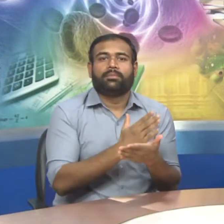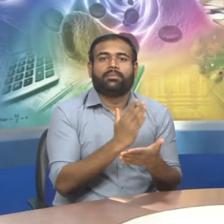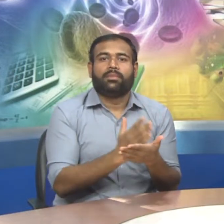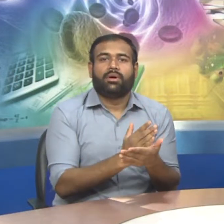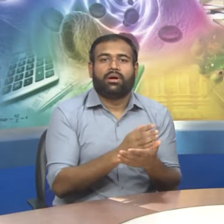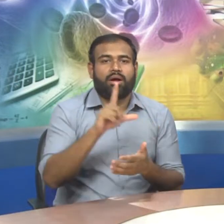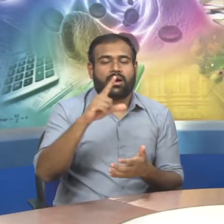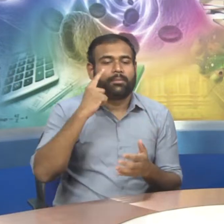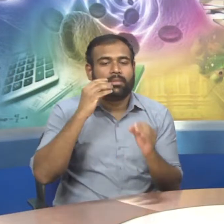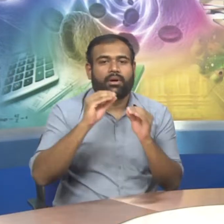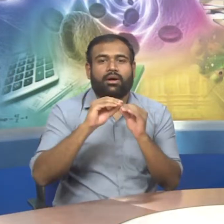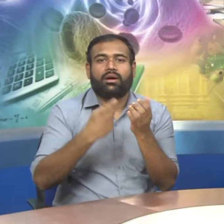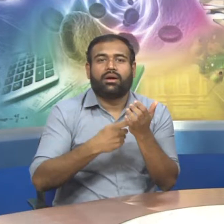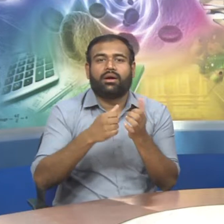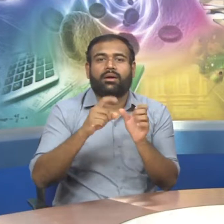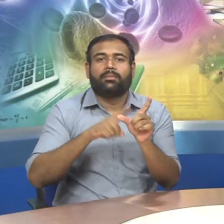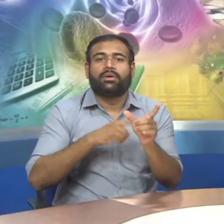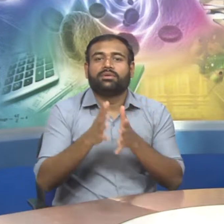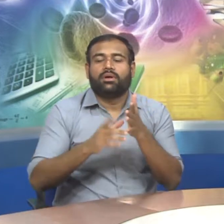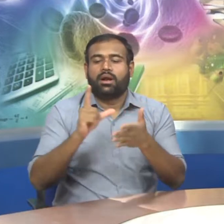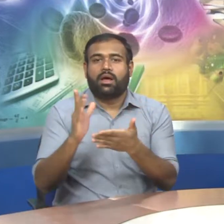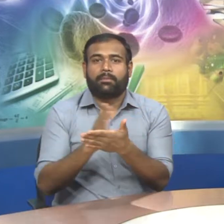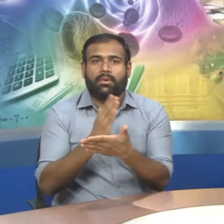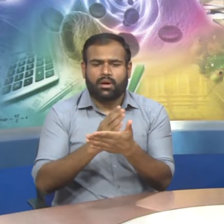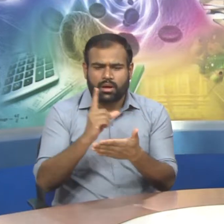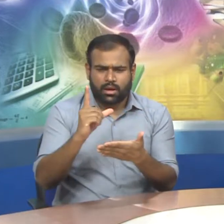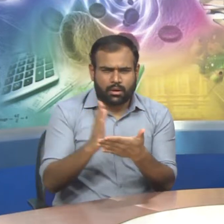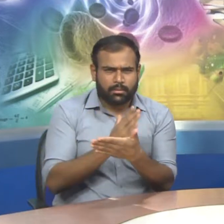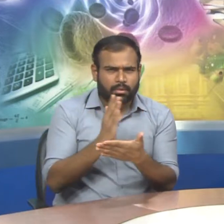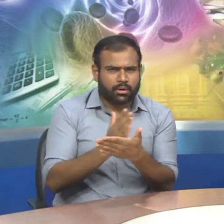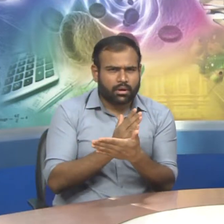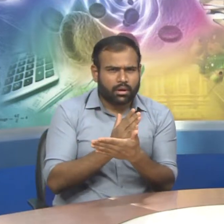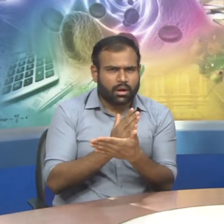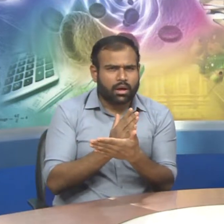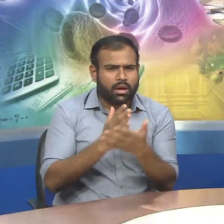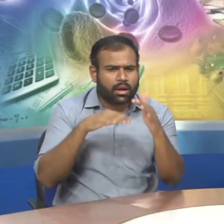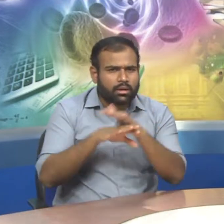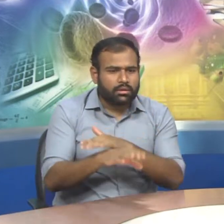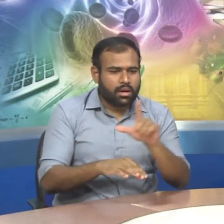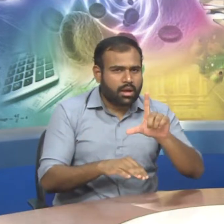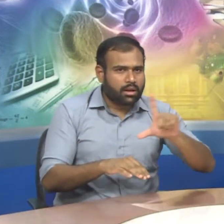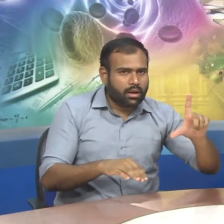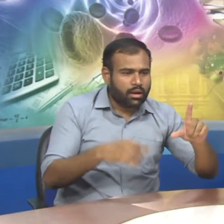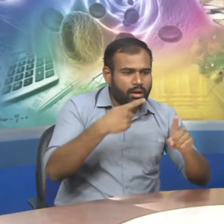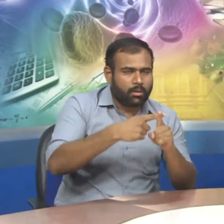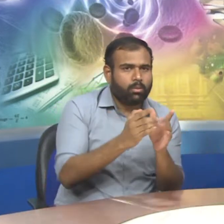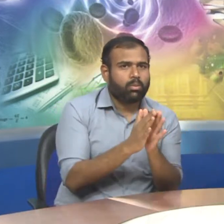Library, L then book is used for library.